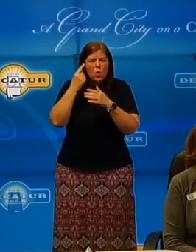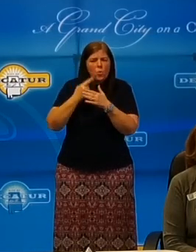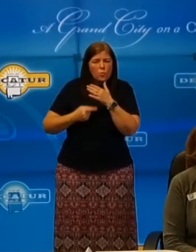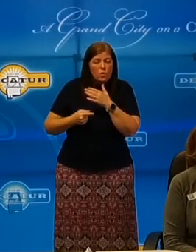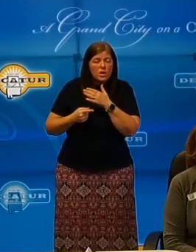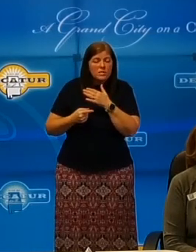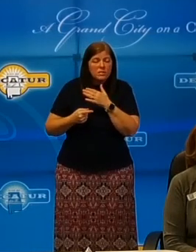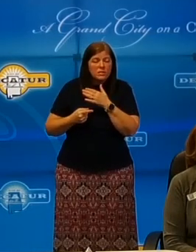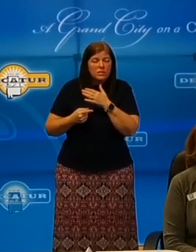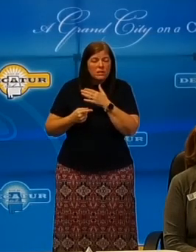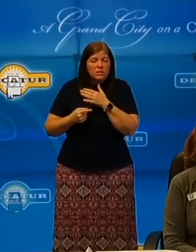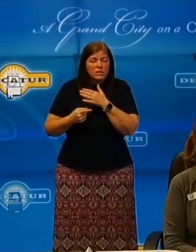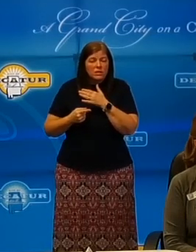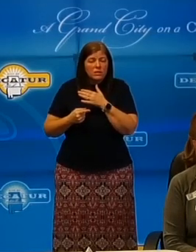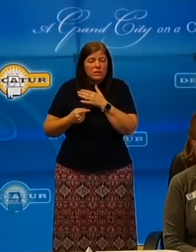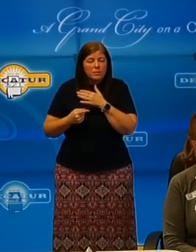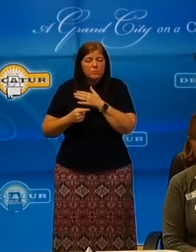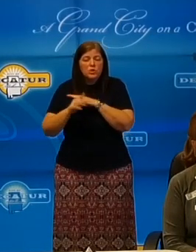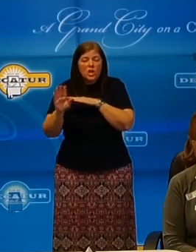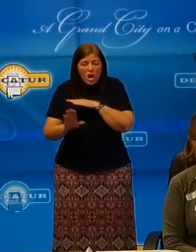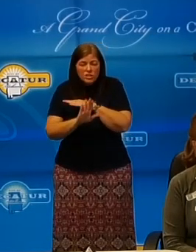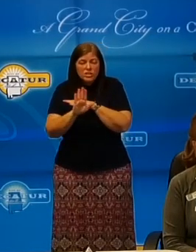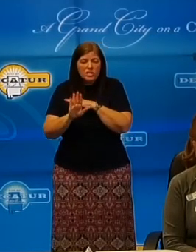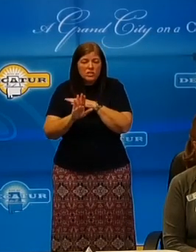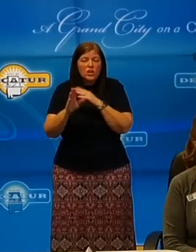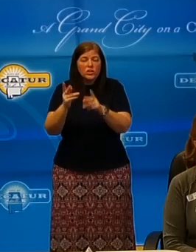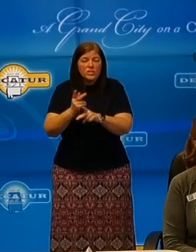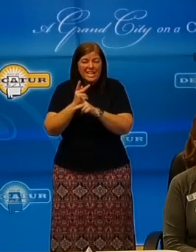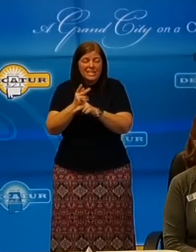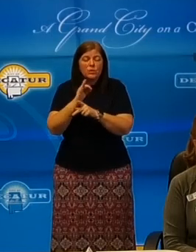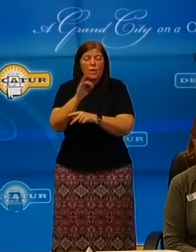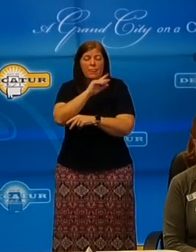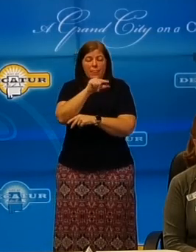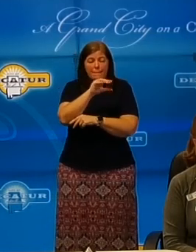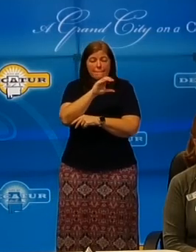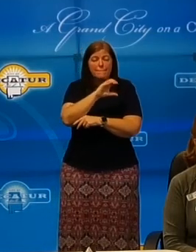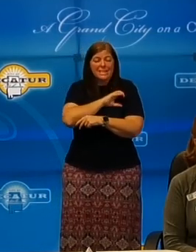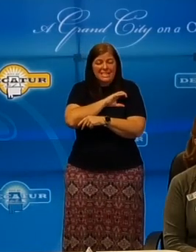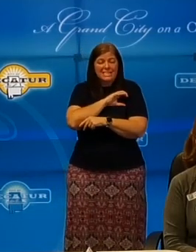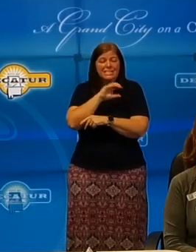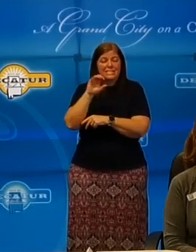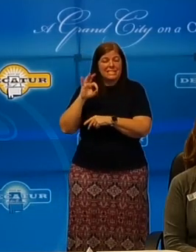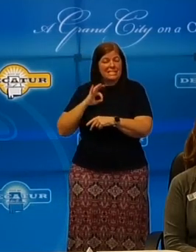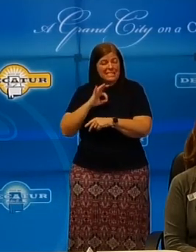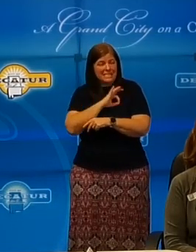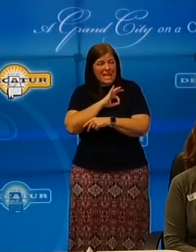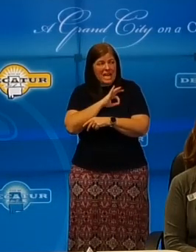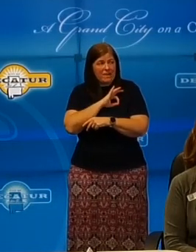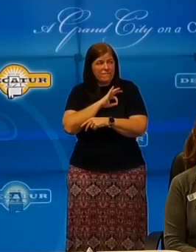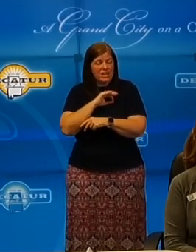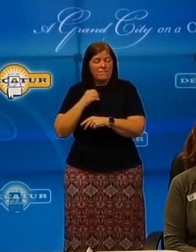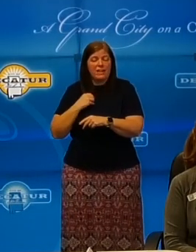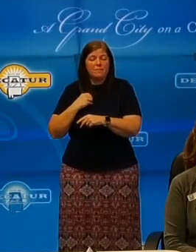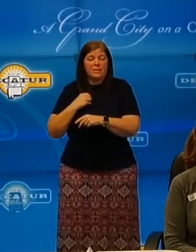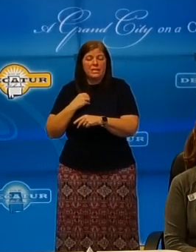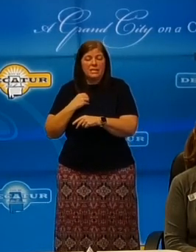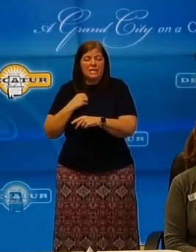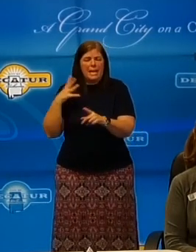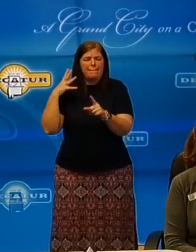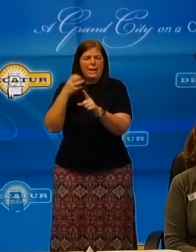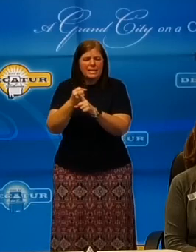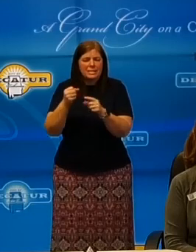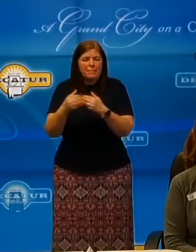what precautions you guys were taking with the police staff. And I've seen around the country that some police staffs have been affected by the virus. And if you